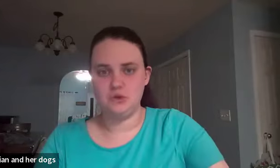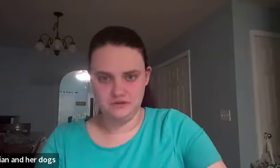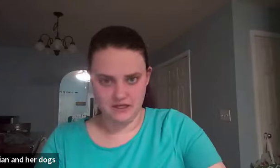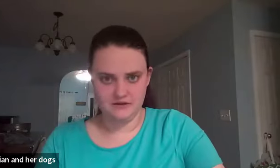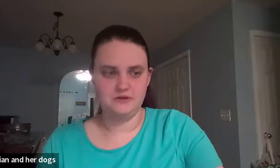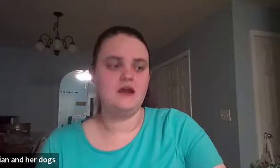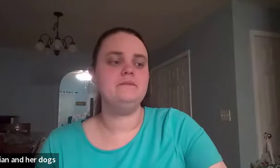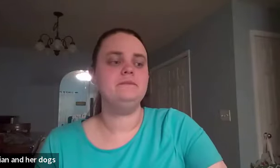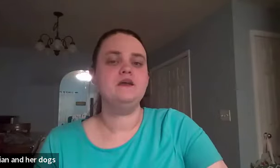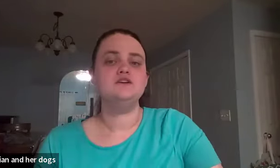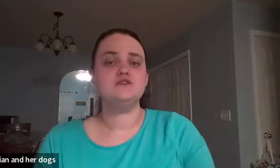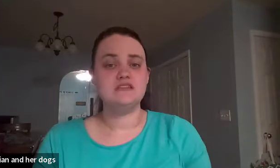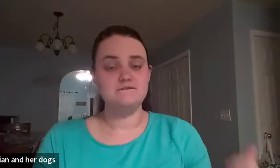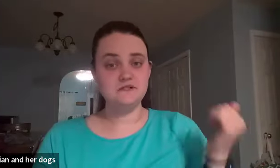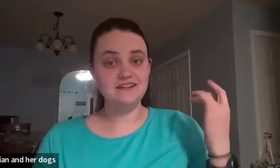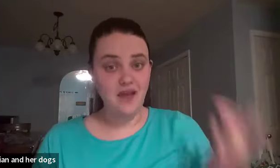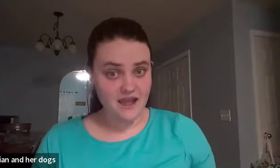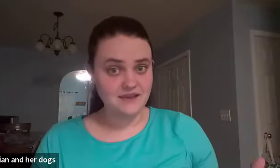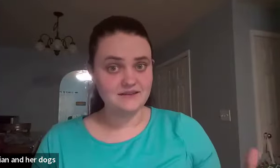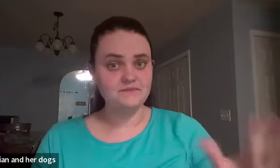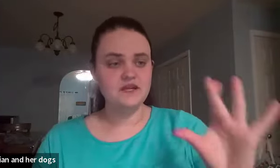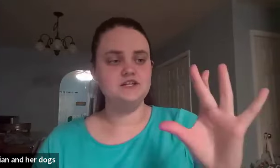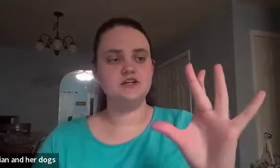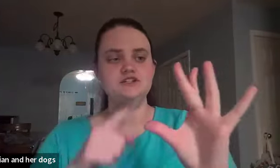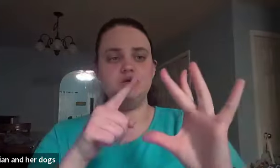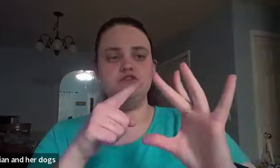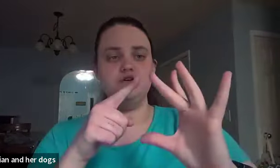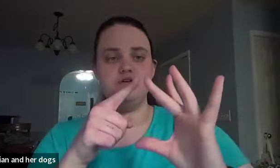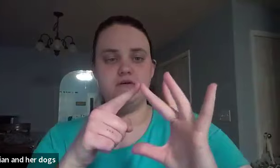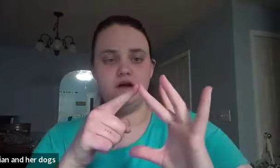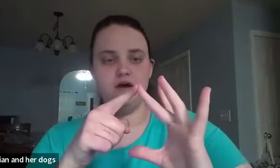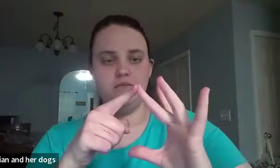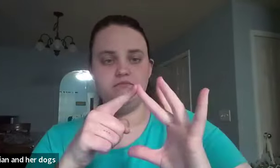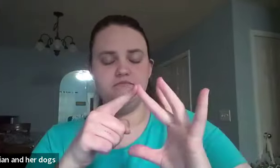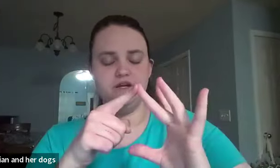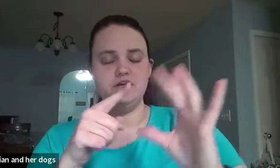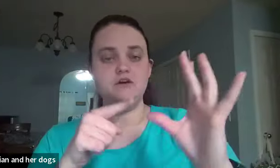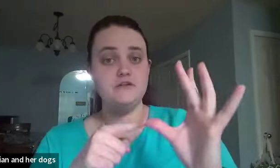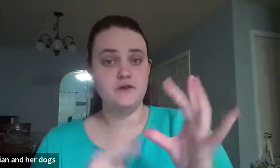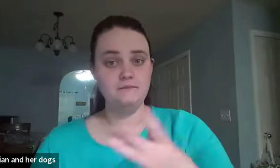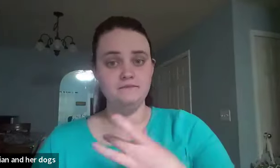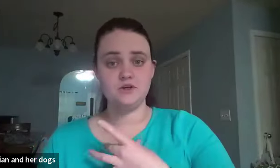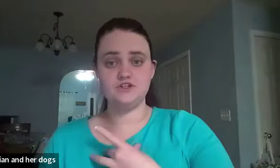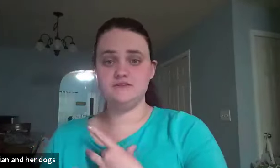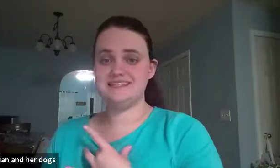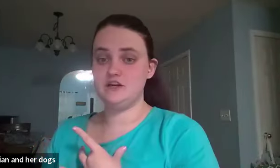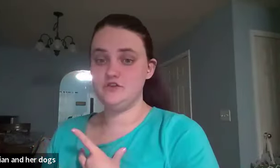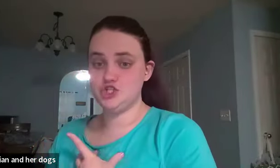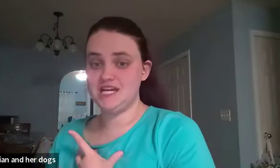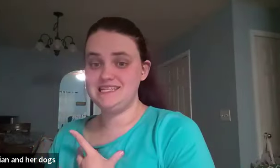don't like. Okay. So the sign for like is you're gonna start with your middle finger and your thumb. You're gonna start at the center of your